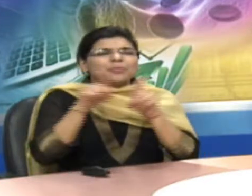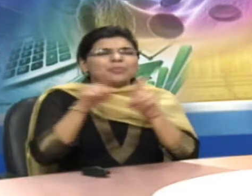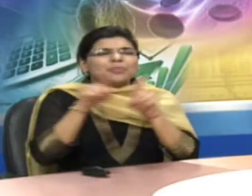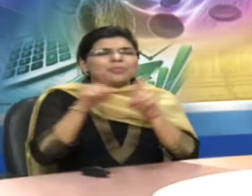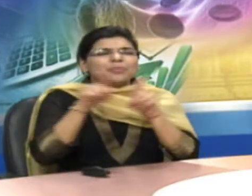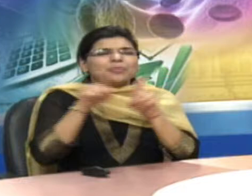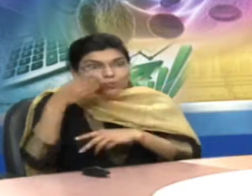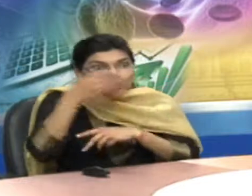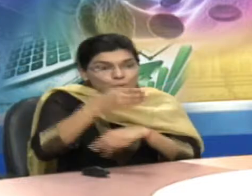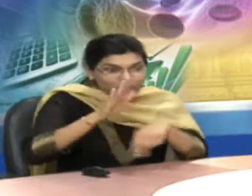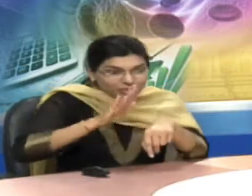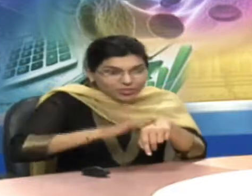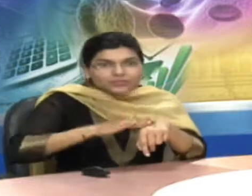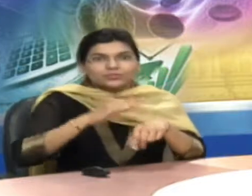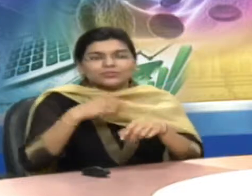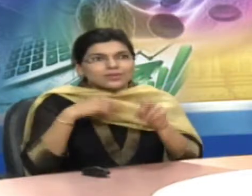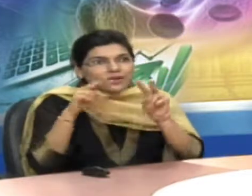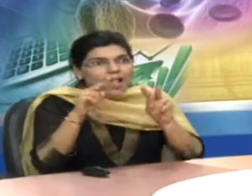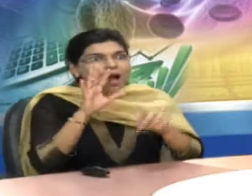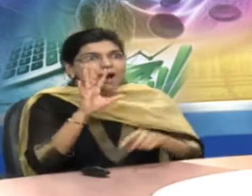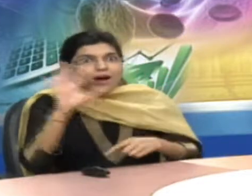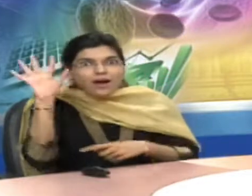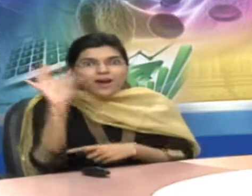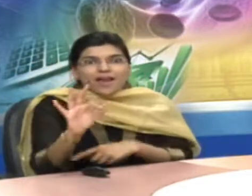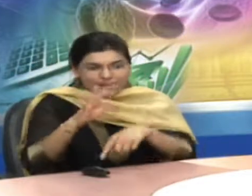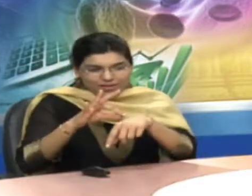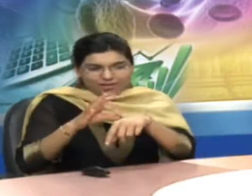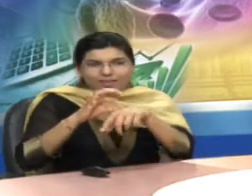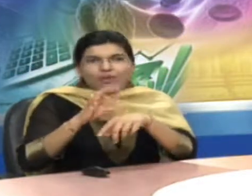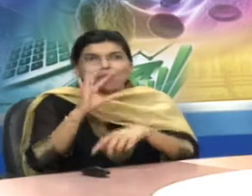Answer is there on the screen in black color.